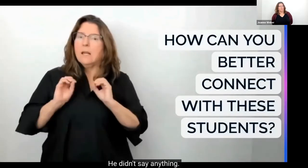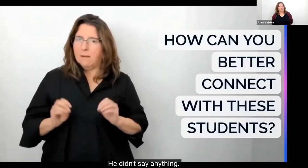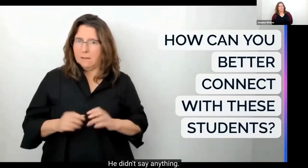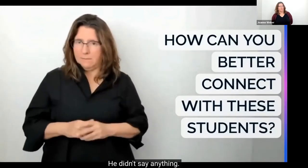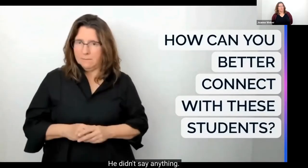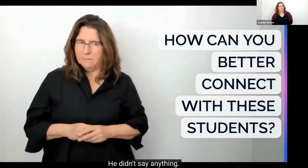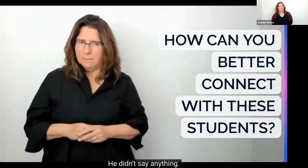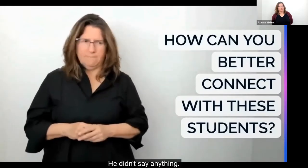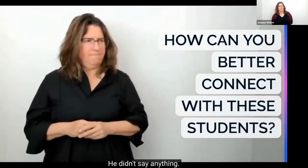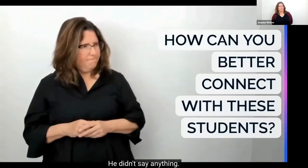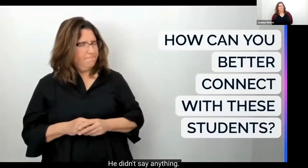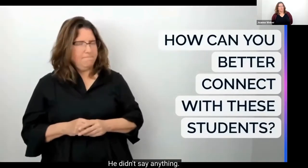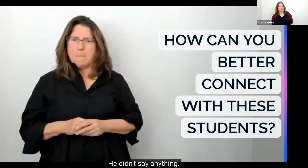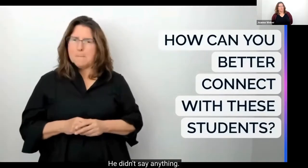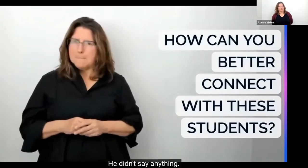He didn't say anything.